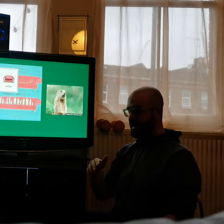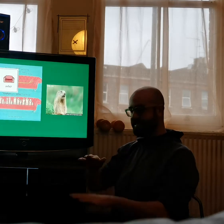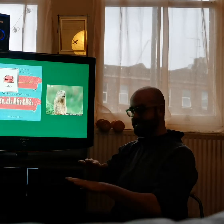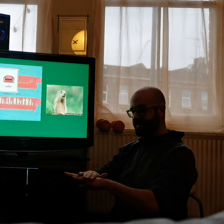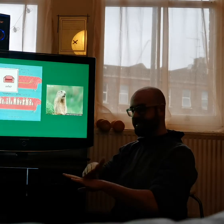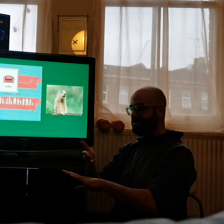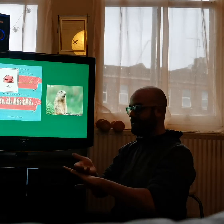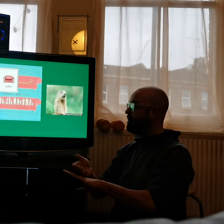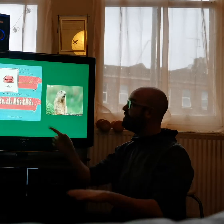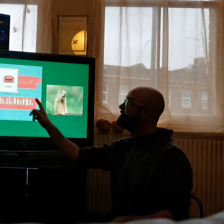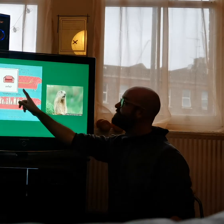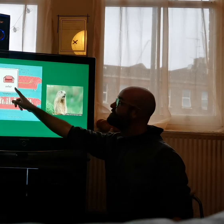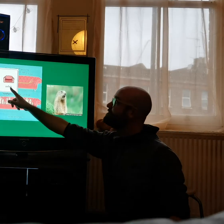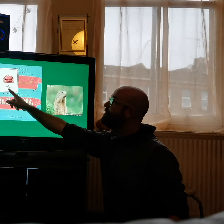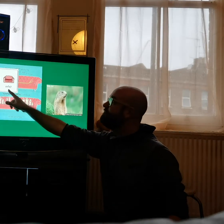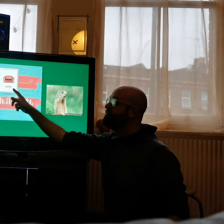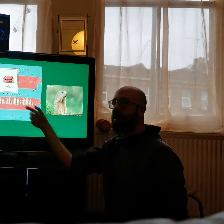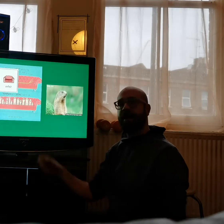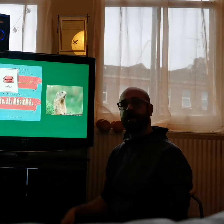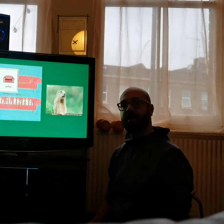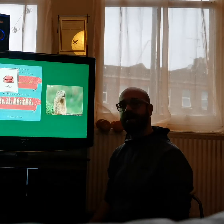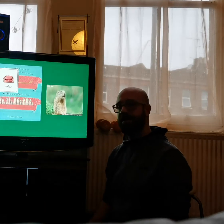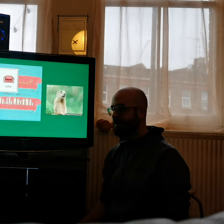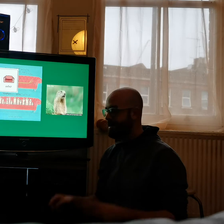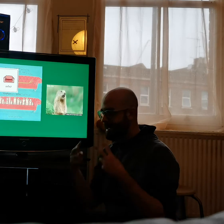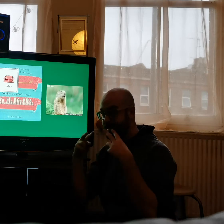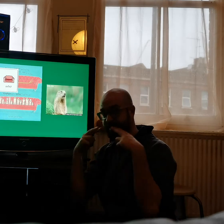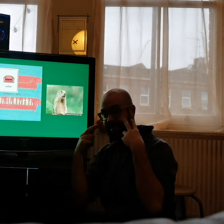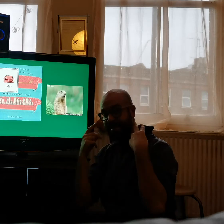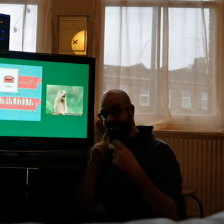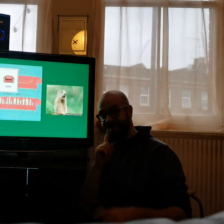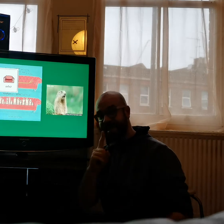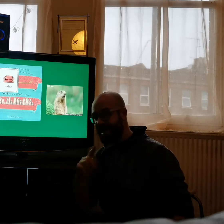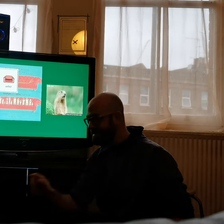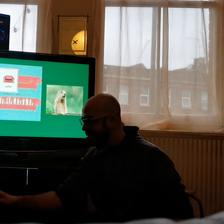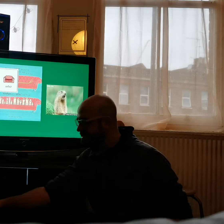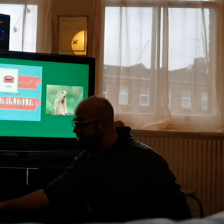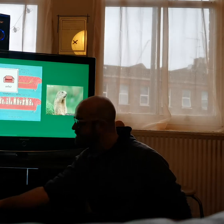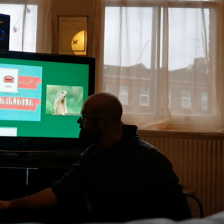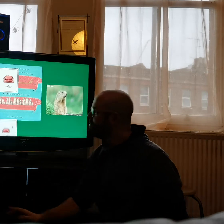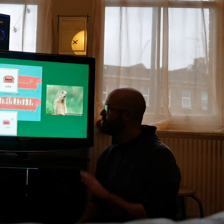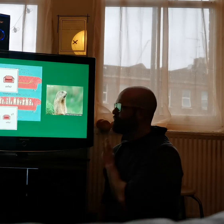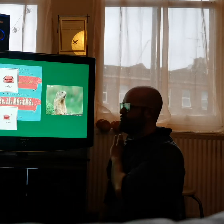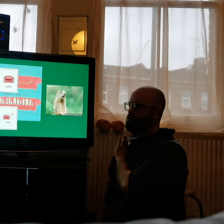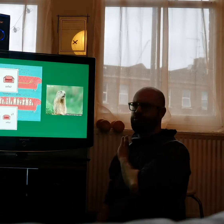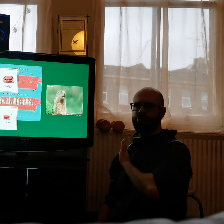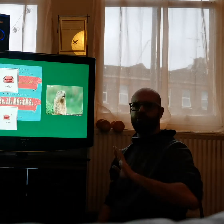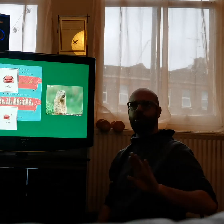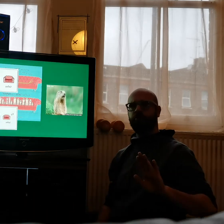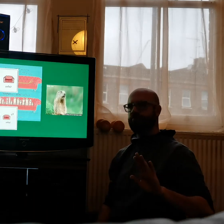I sit on sofa? And the cat said, No.